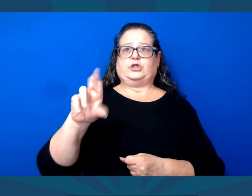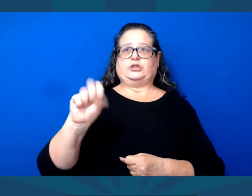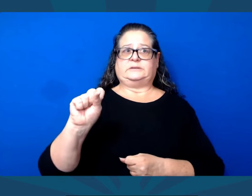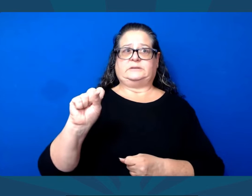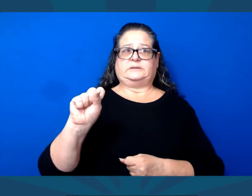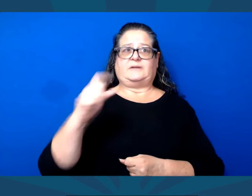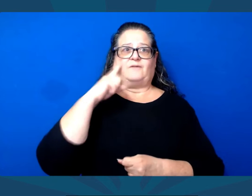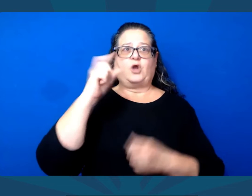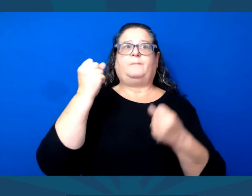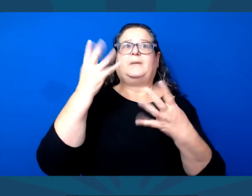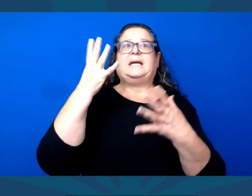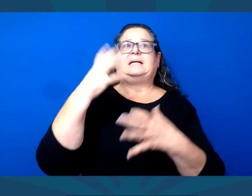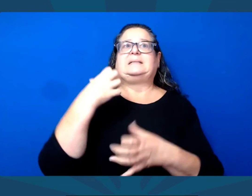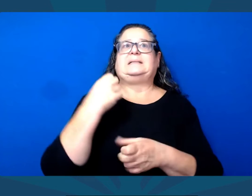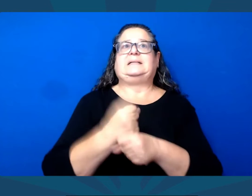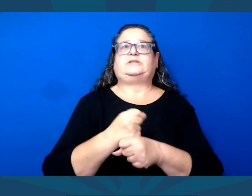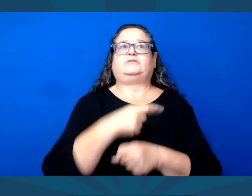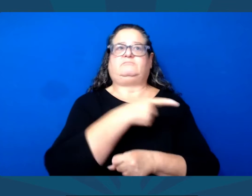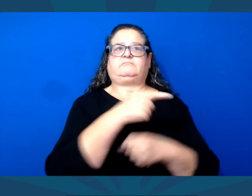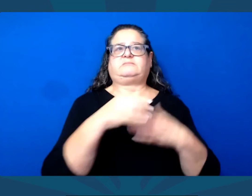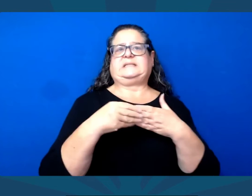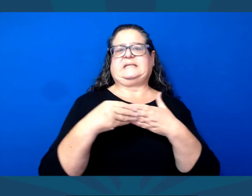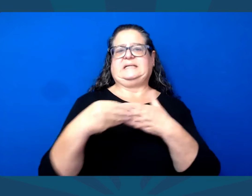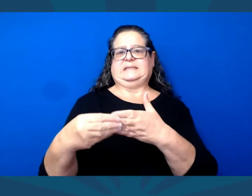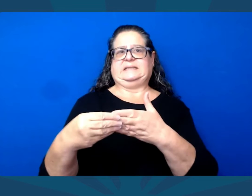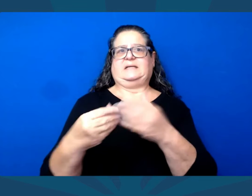as Lucid and Nikola Motors.